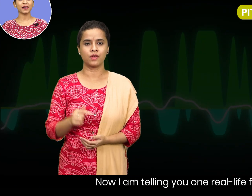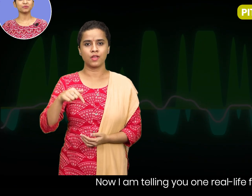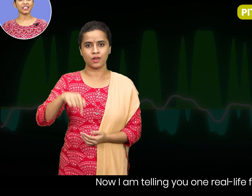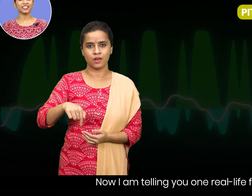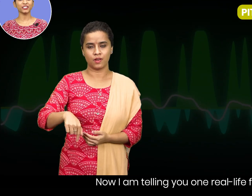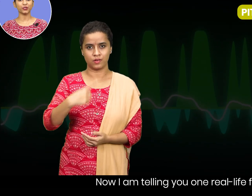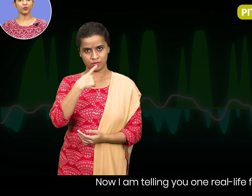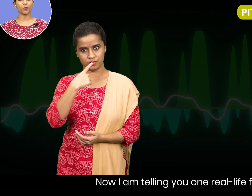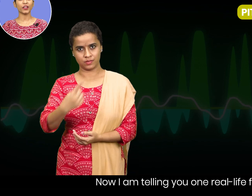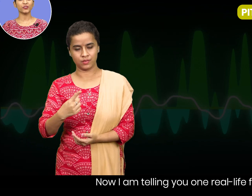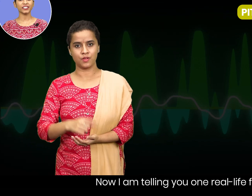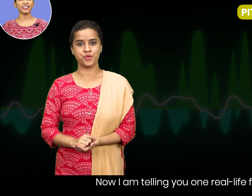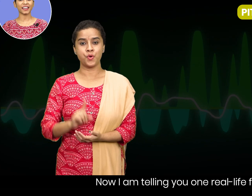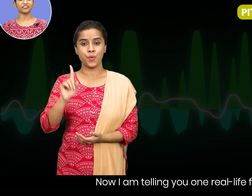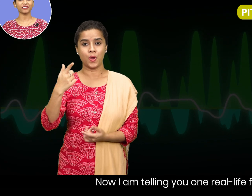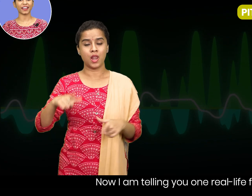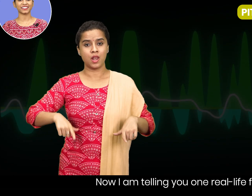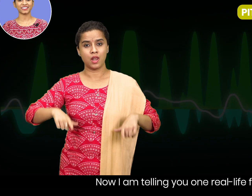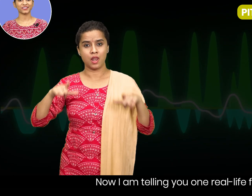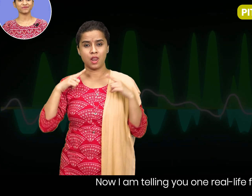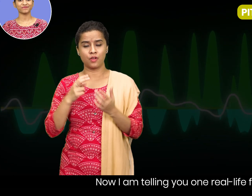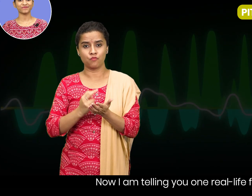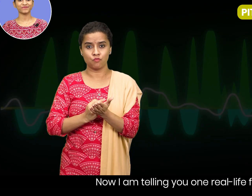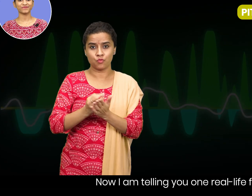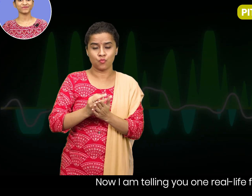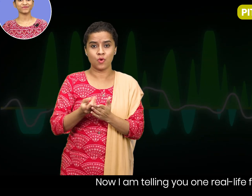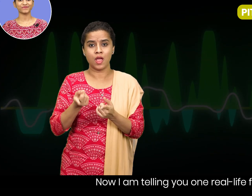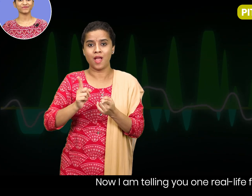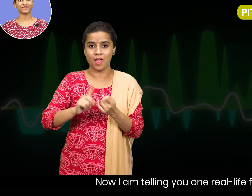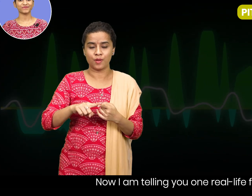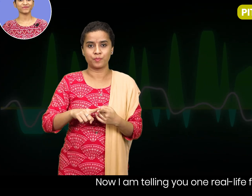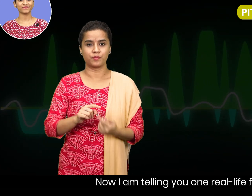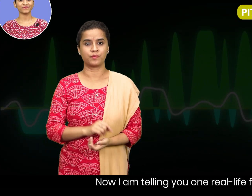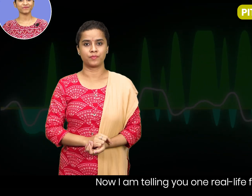Now I am telling you one real-life fact.